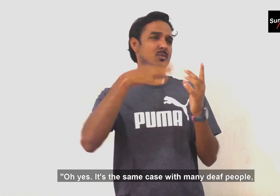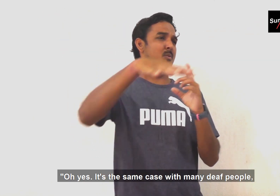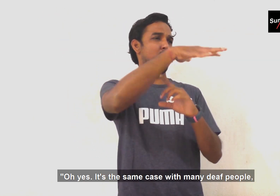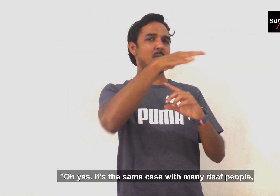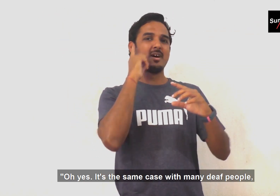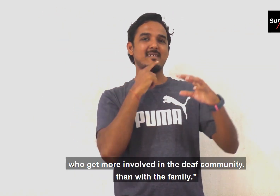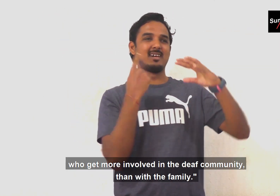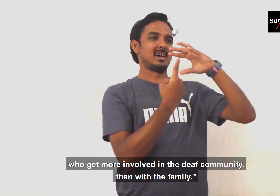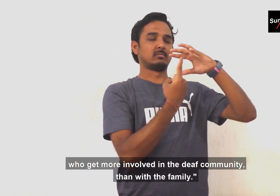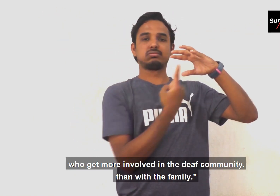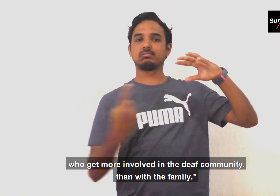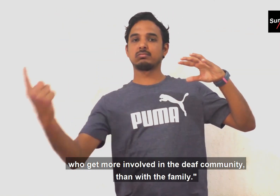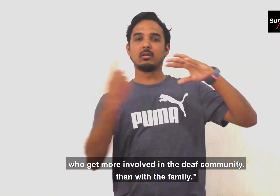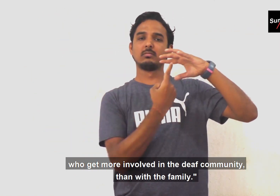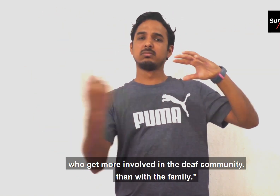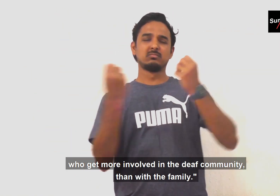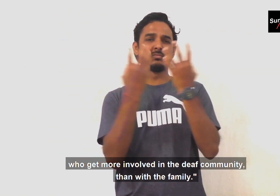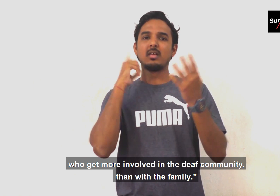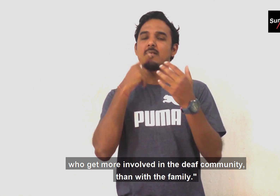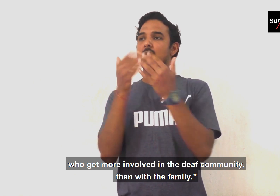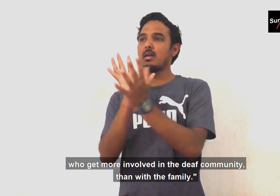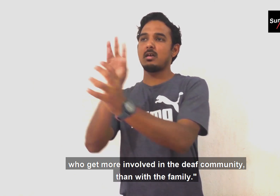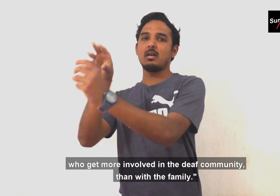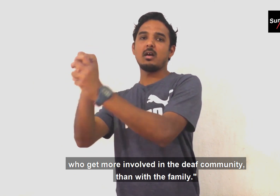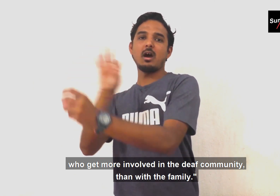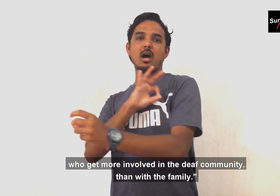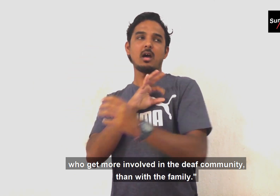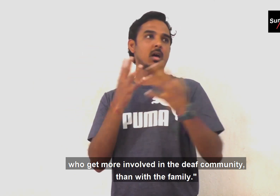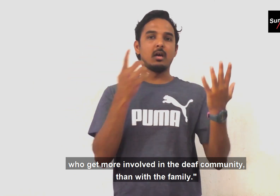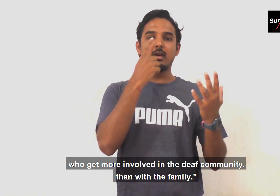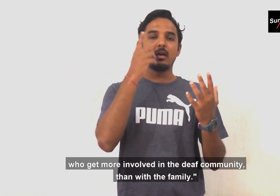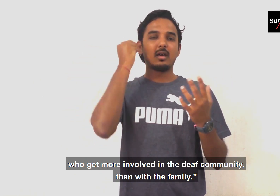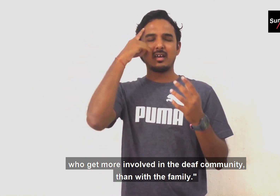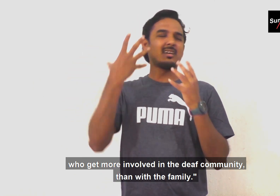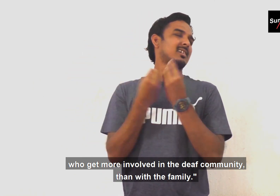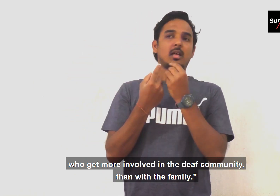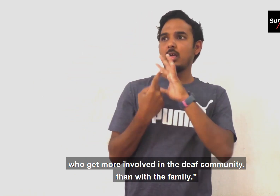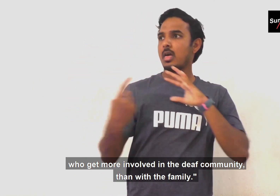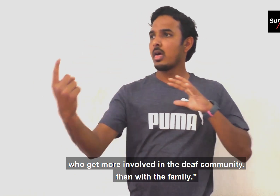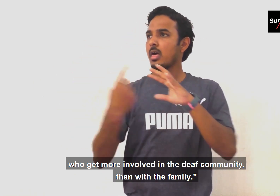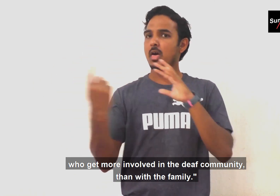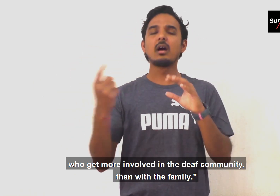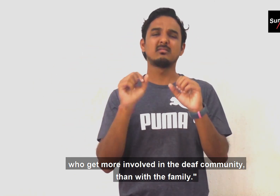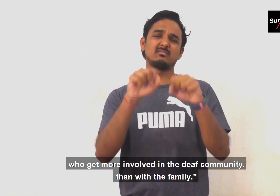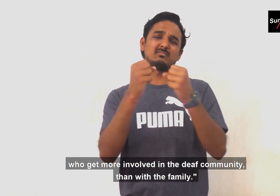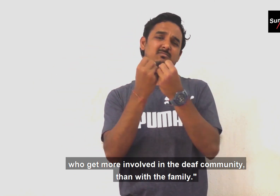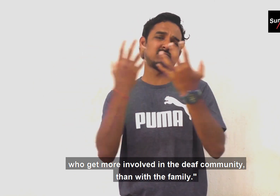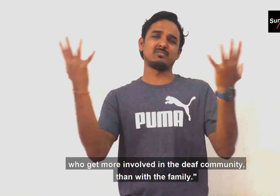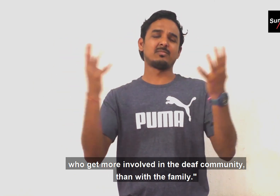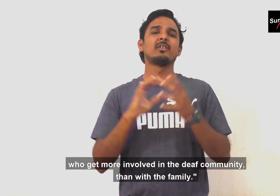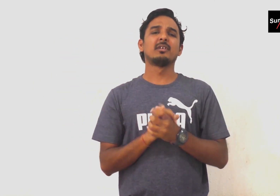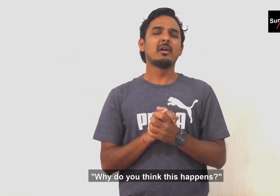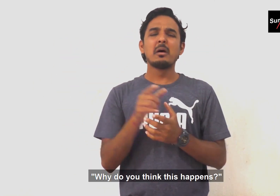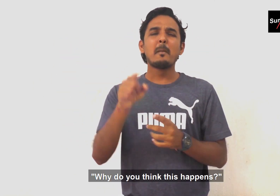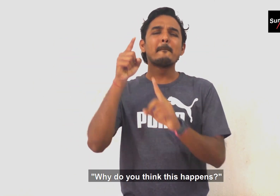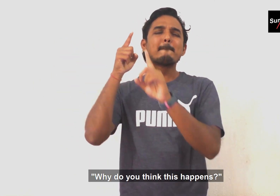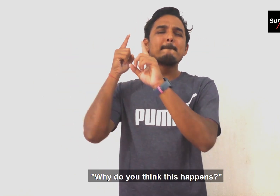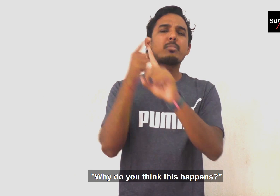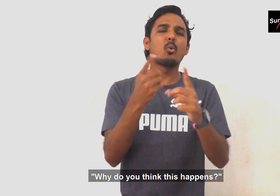many deaf people. Who get more involved in the deaf community, than with the family. Why do you